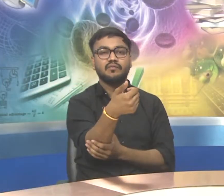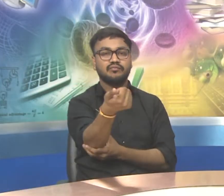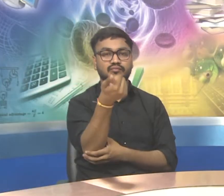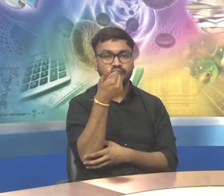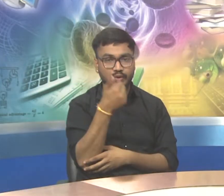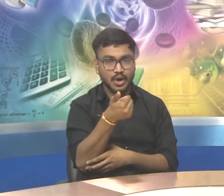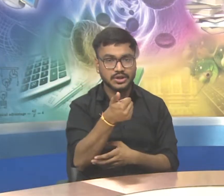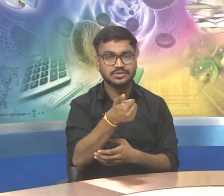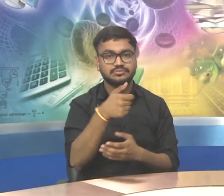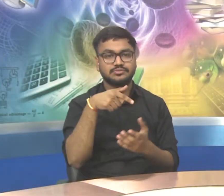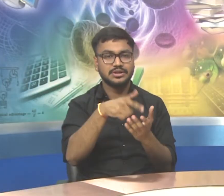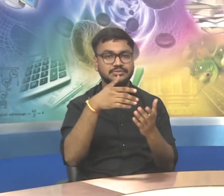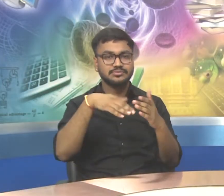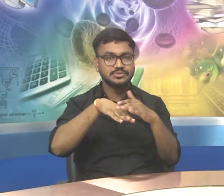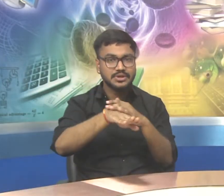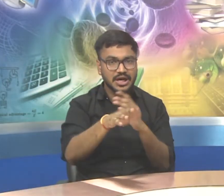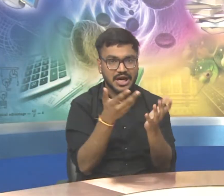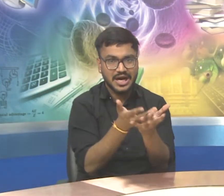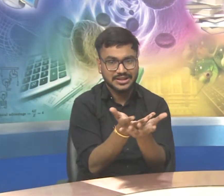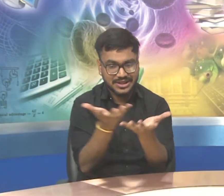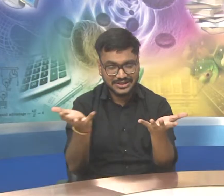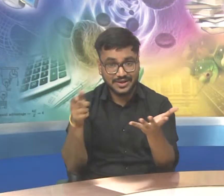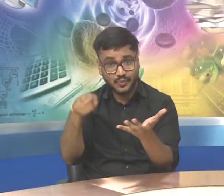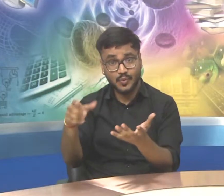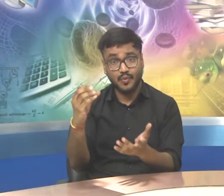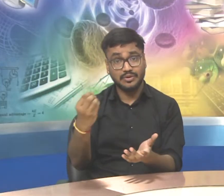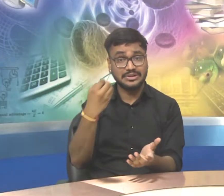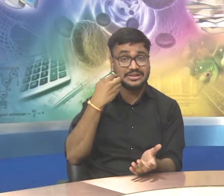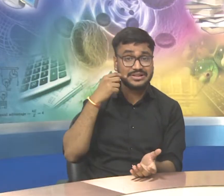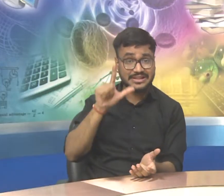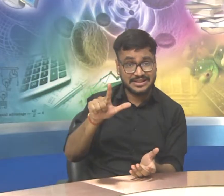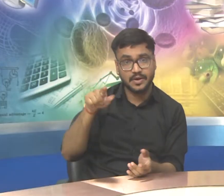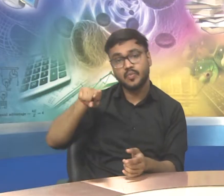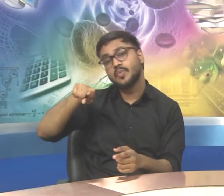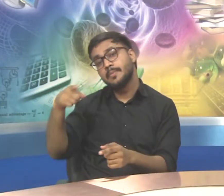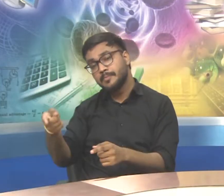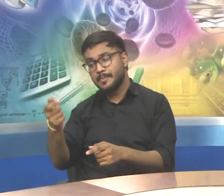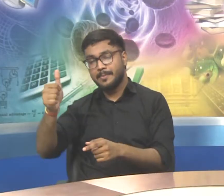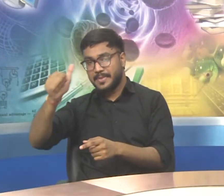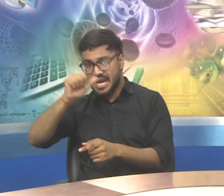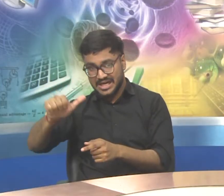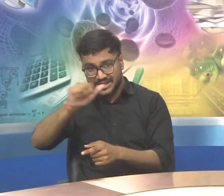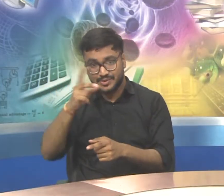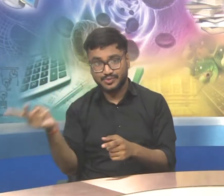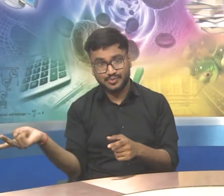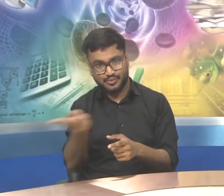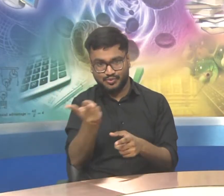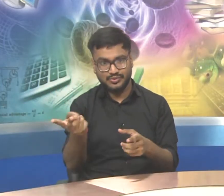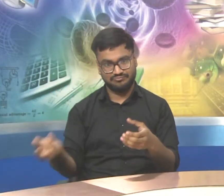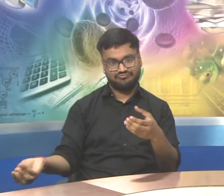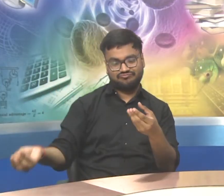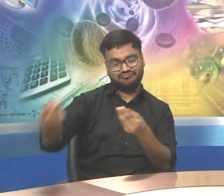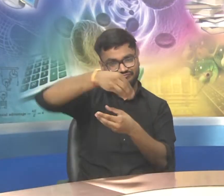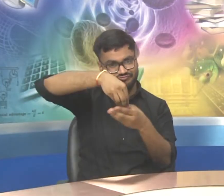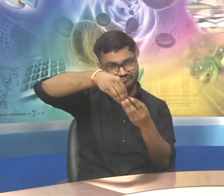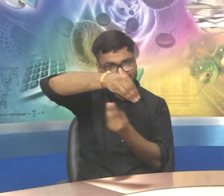And where is it useful? Where can we use that funnel? This method is very useful